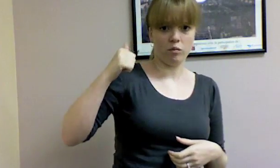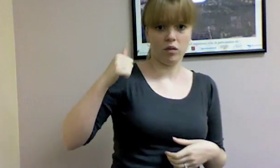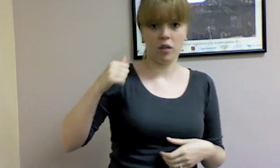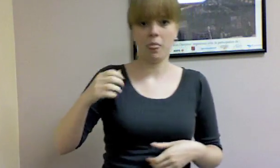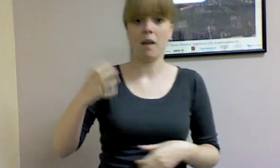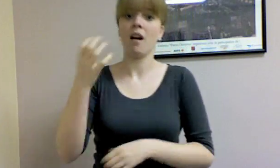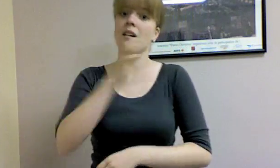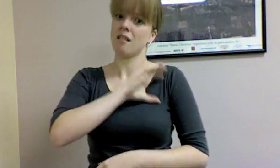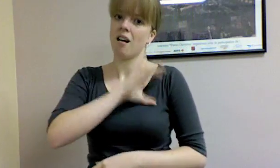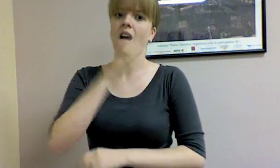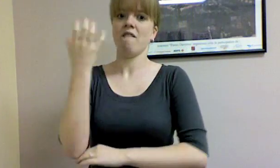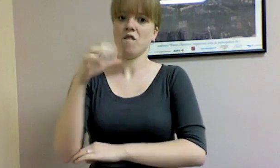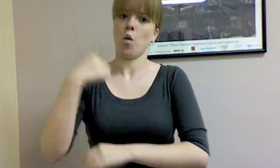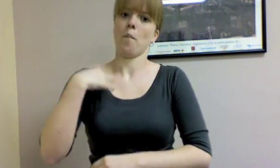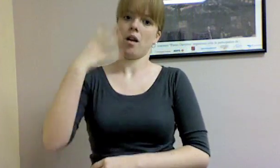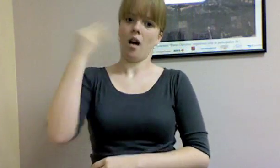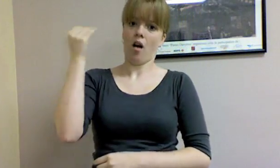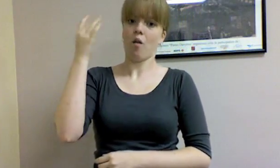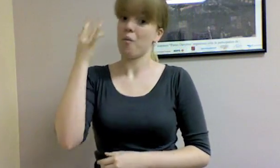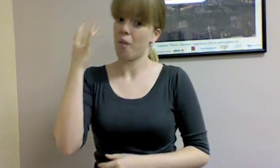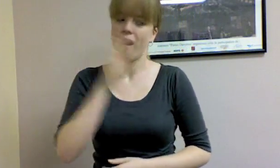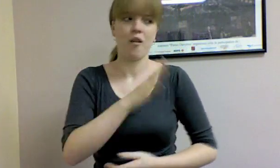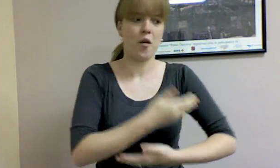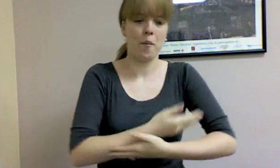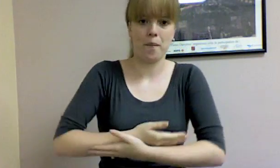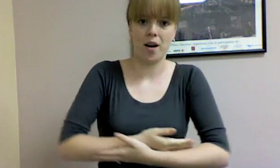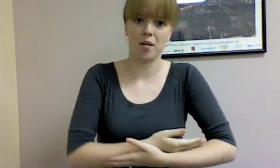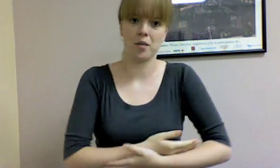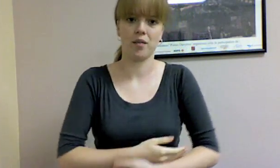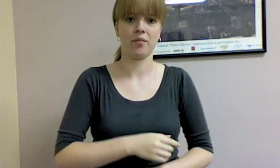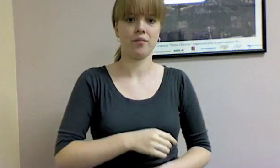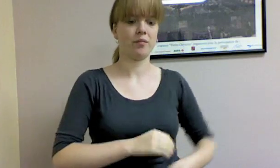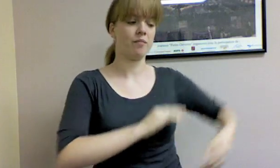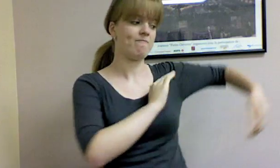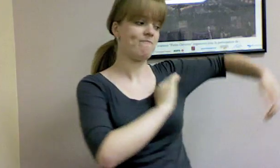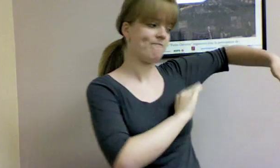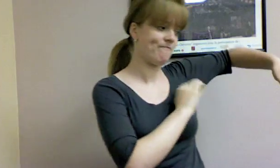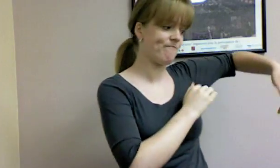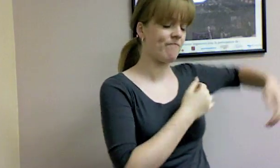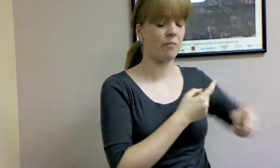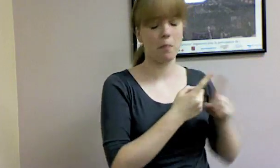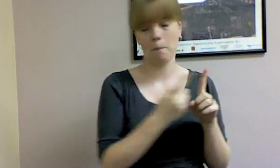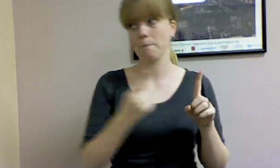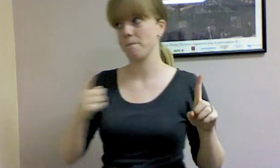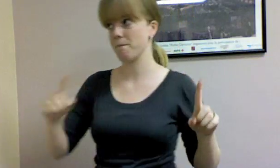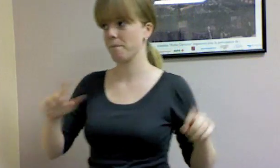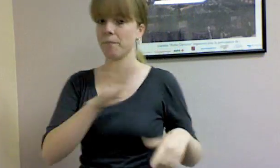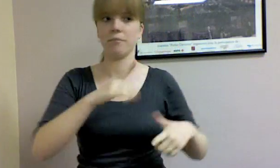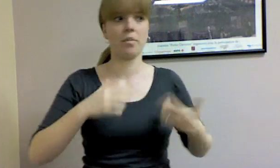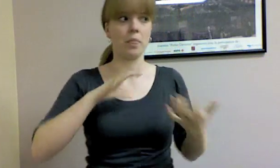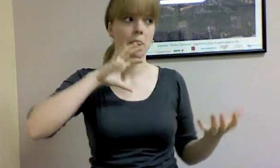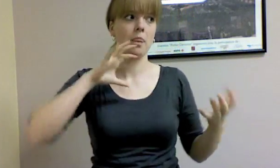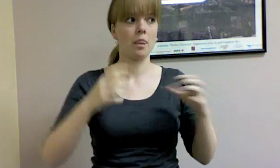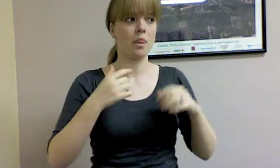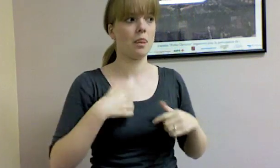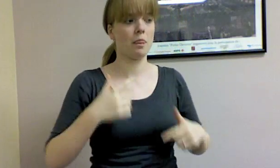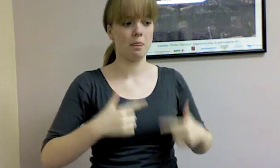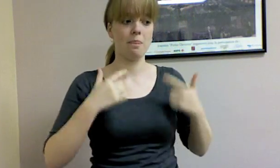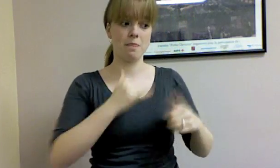the safety of a child. One last embrace and sent her off without a smile. She came from a broken home, a place that I had known before, and